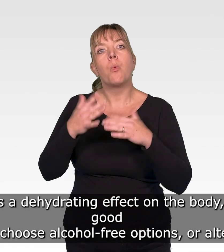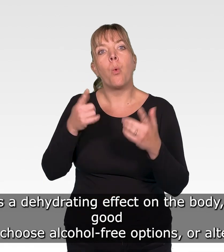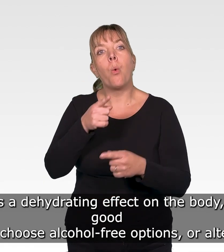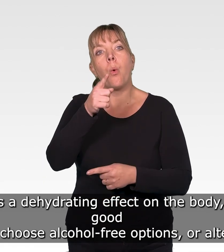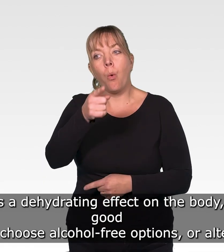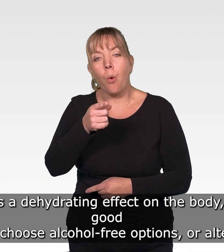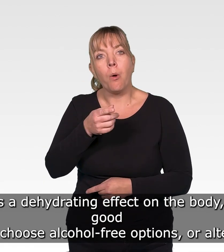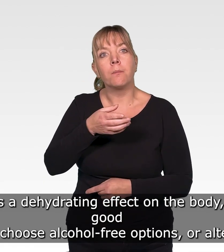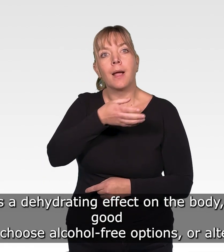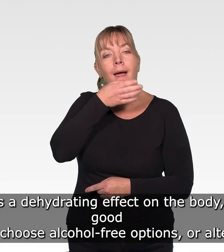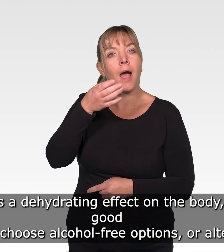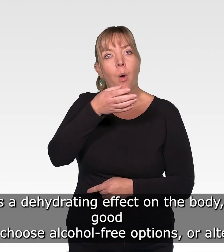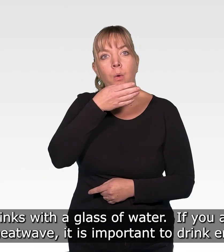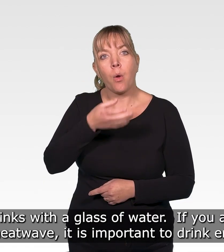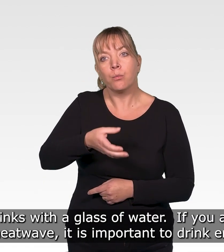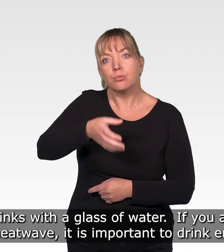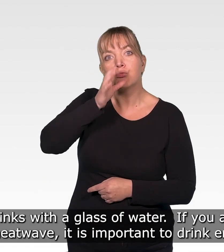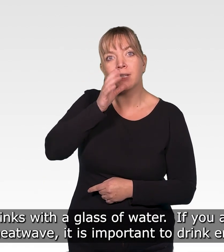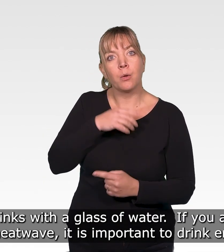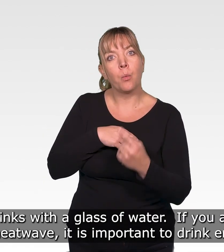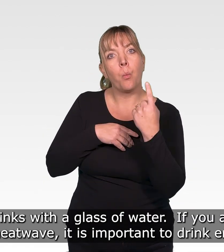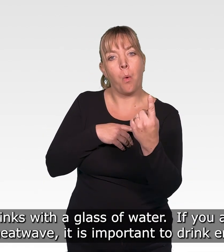Or alternate alcoholic drinks with a glass of water.